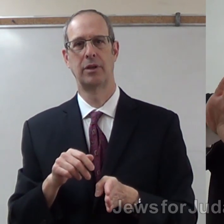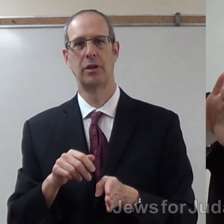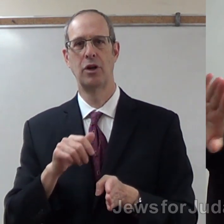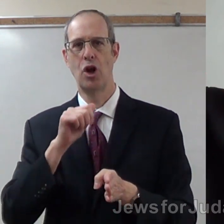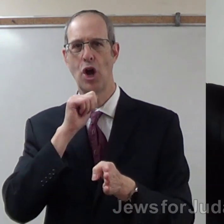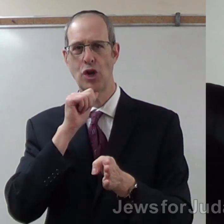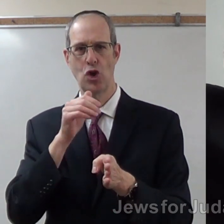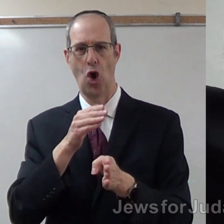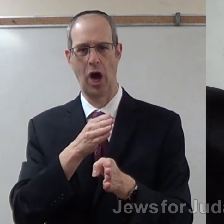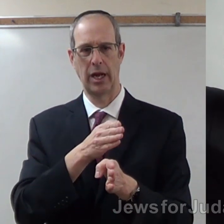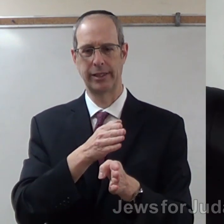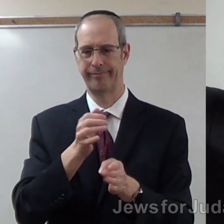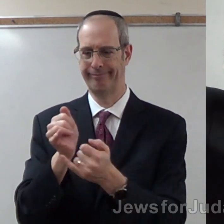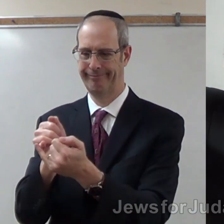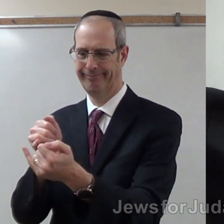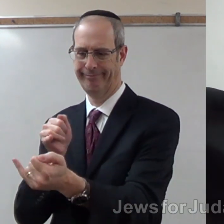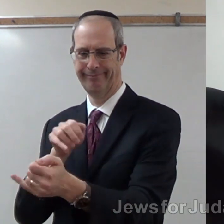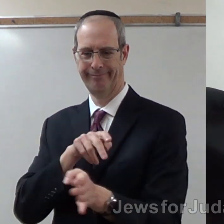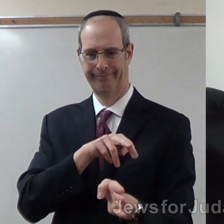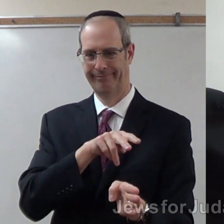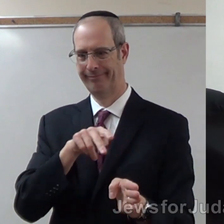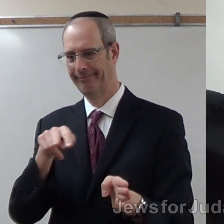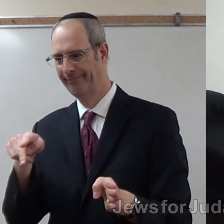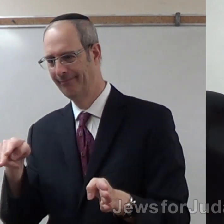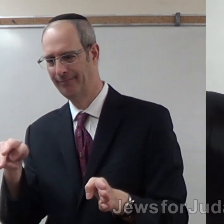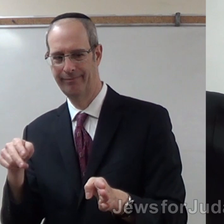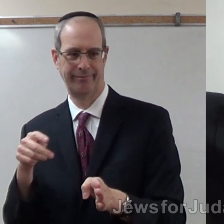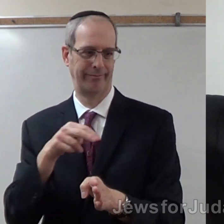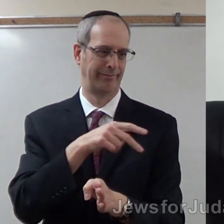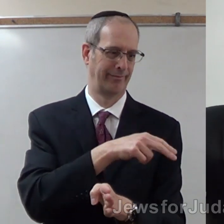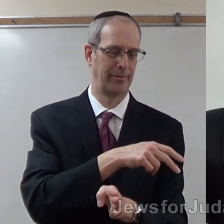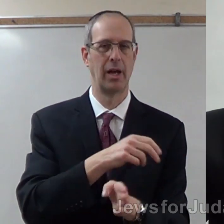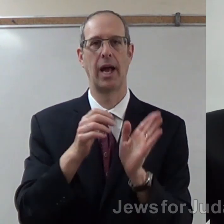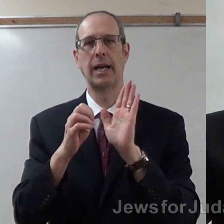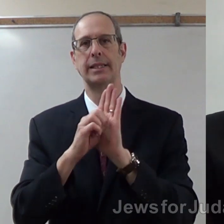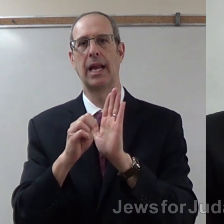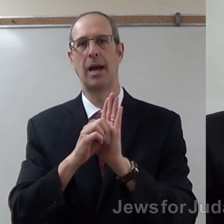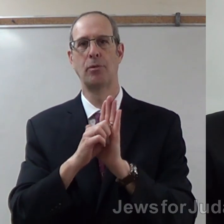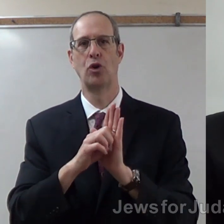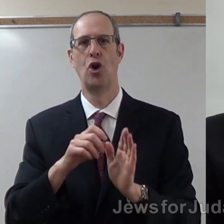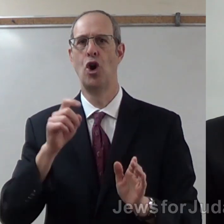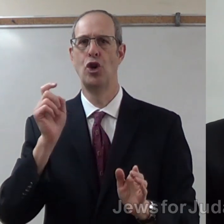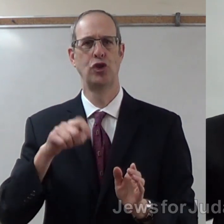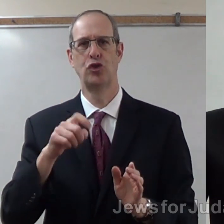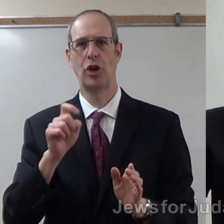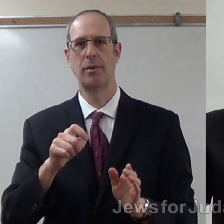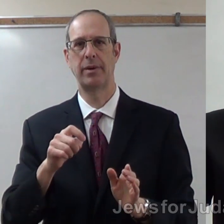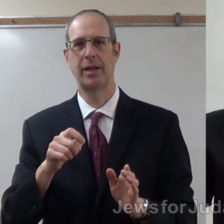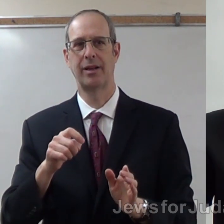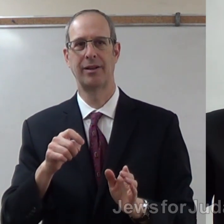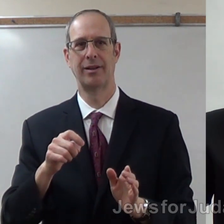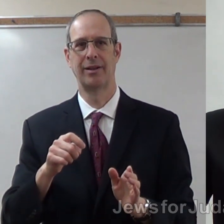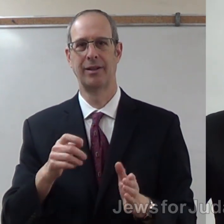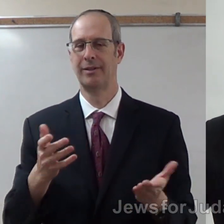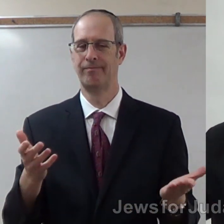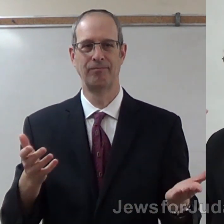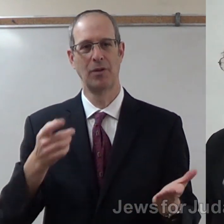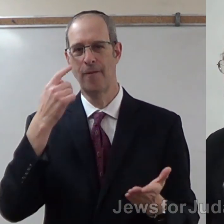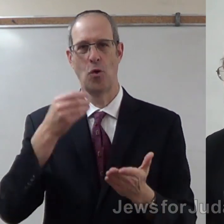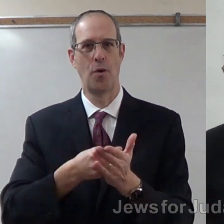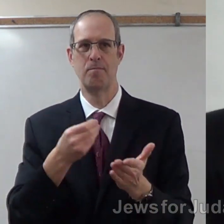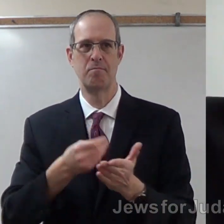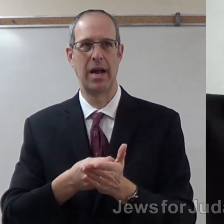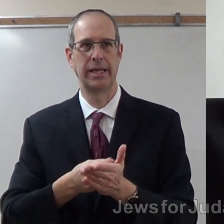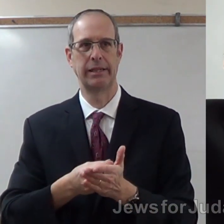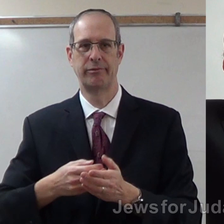not to the extreme. So, for example, I shouldn't be so generous that I give